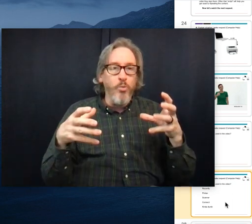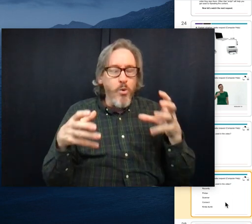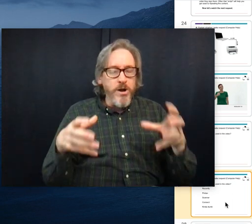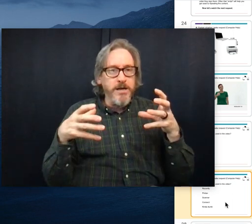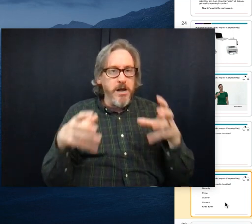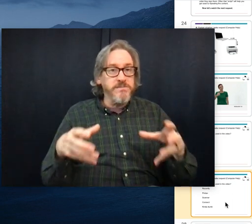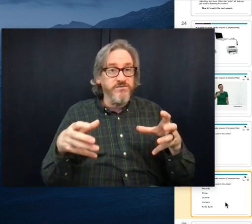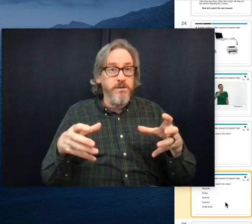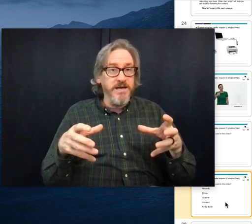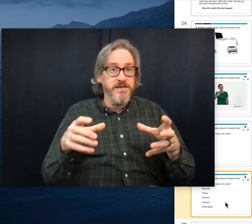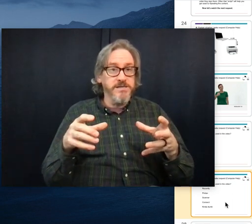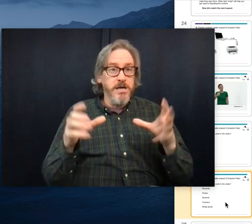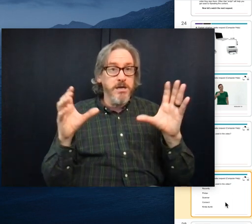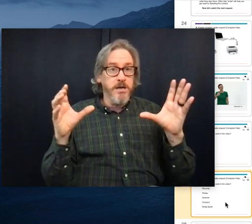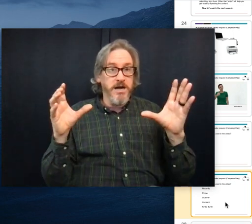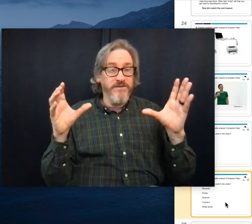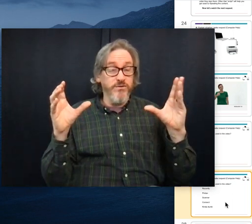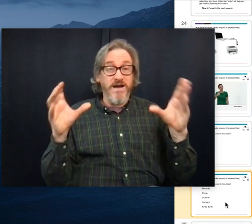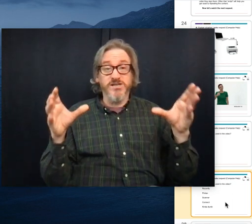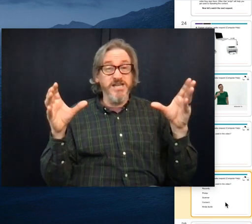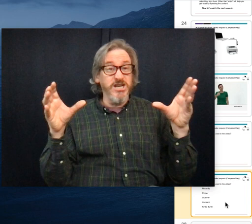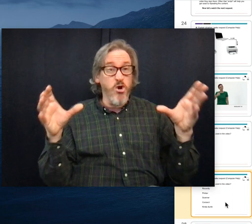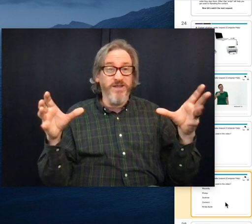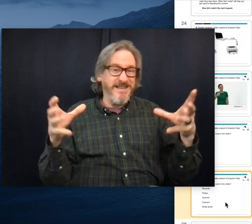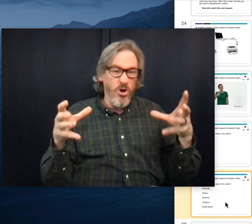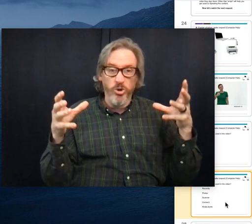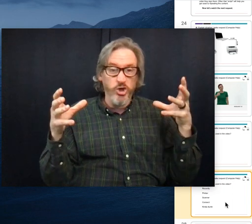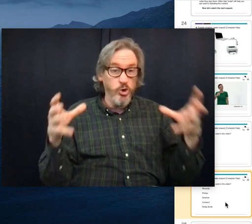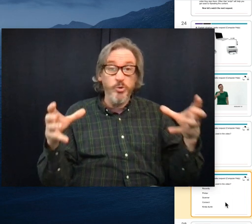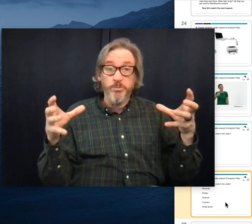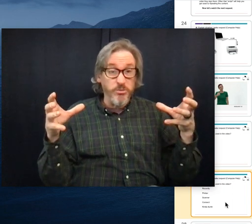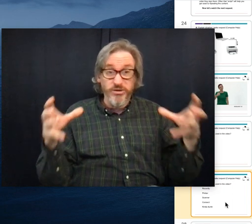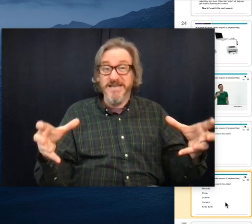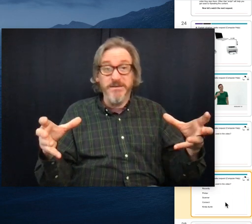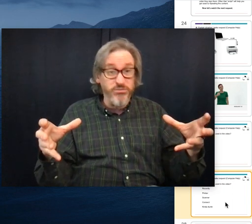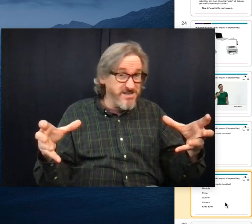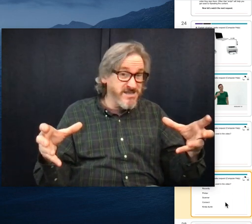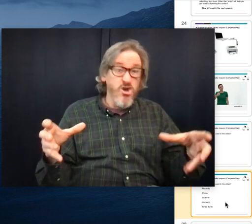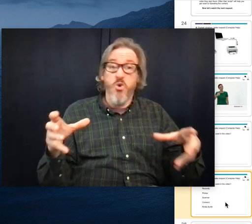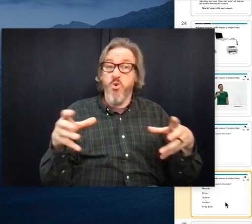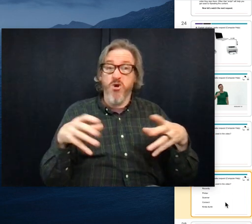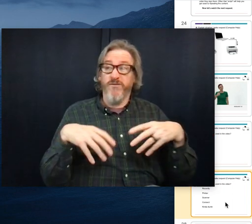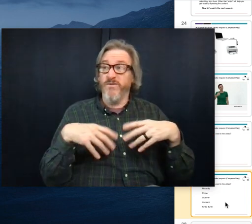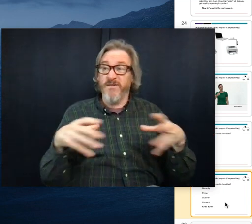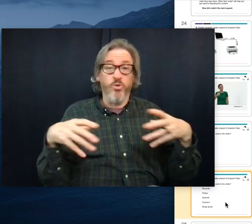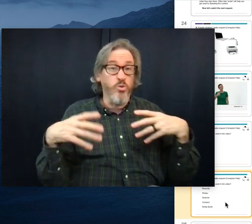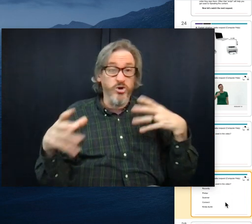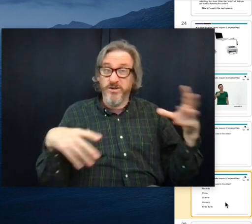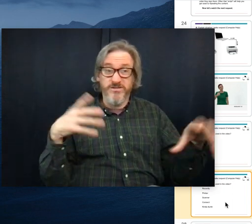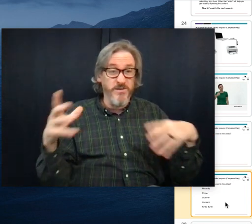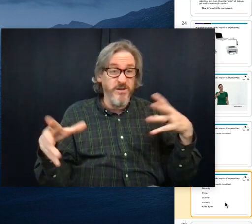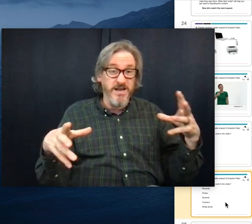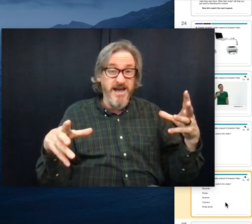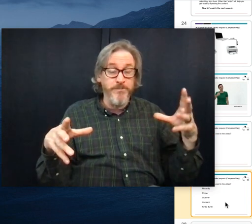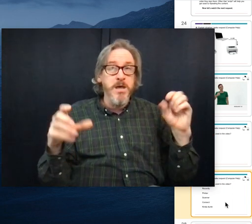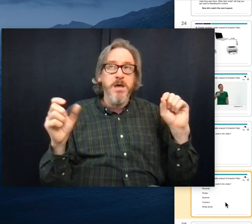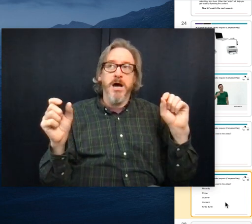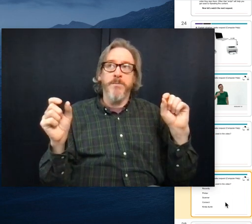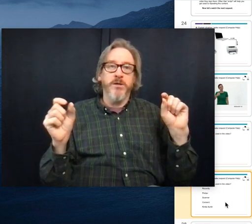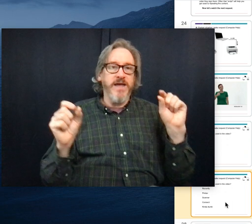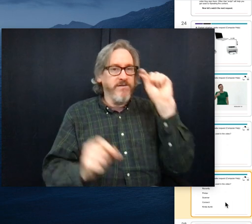And what it comes from is if you've ever seen like the old Gutenberg printing press, or if you've ever worked with something like